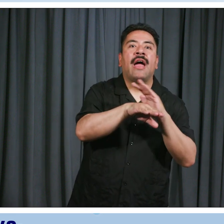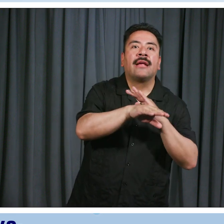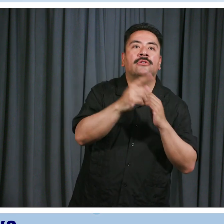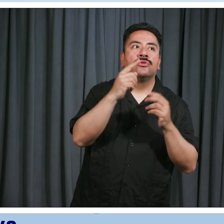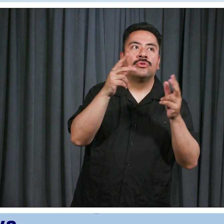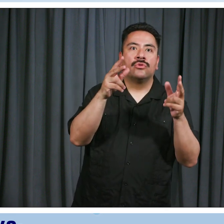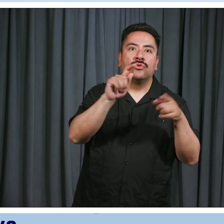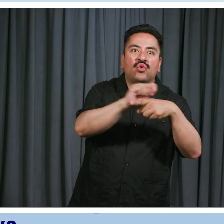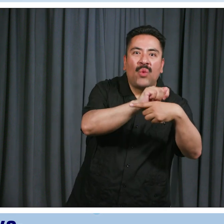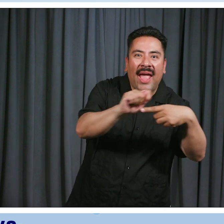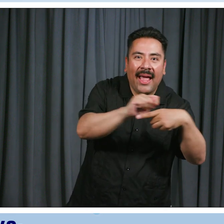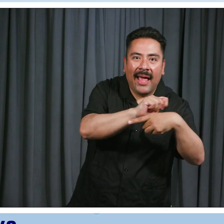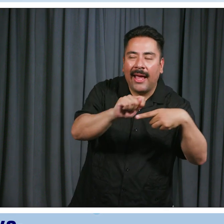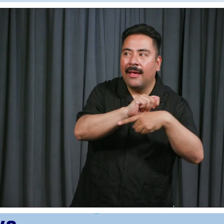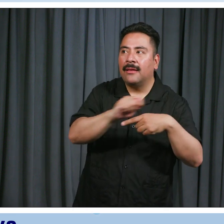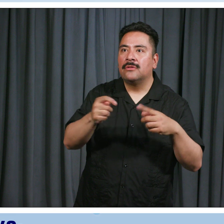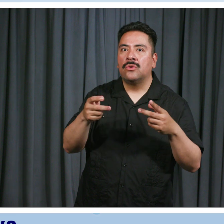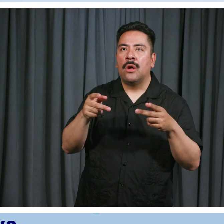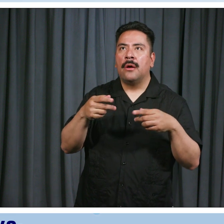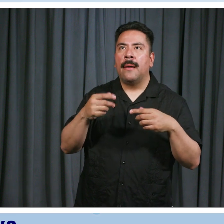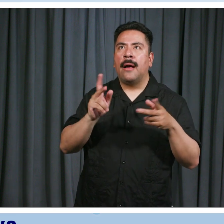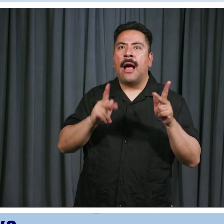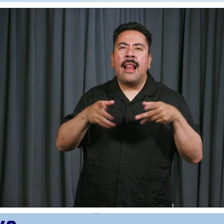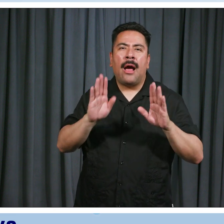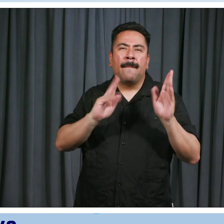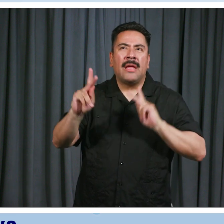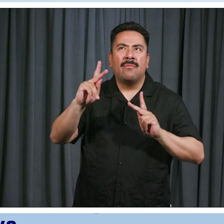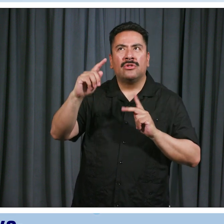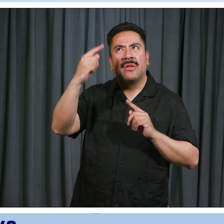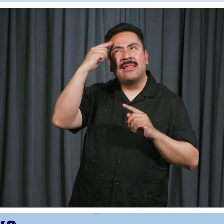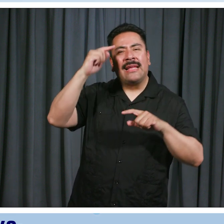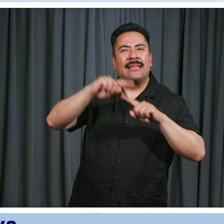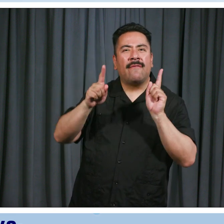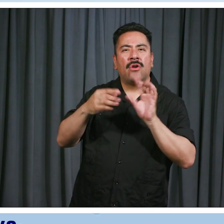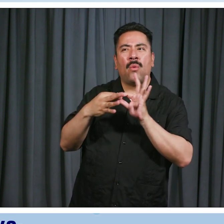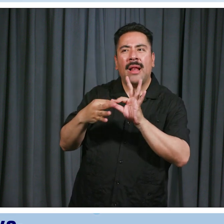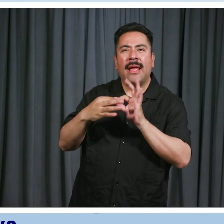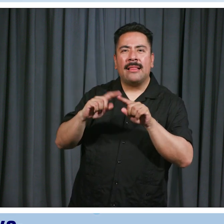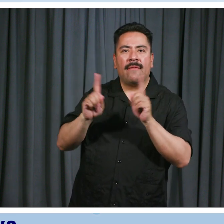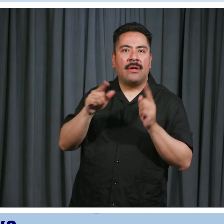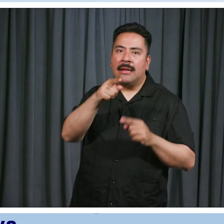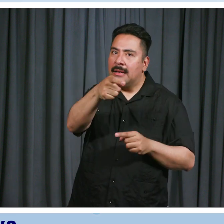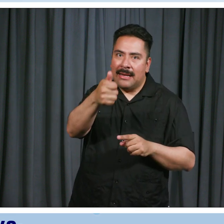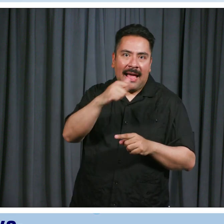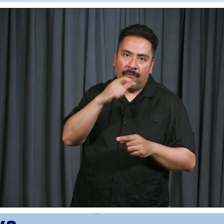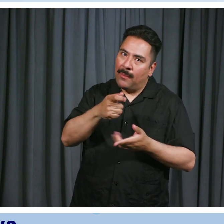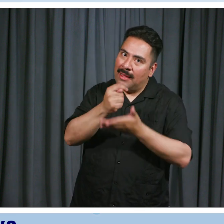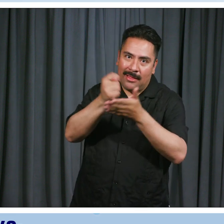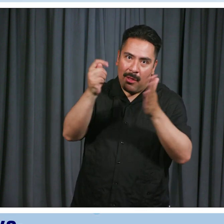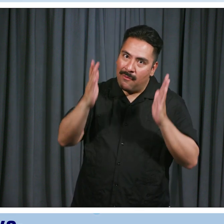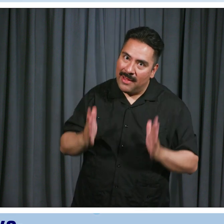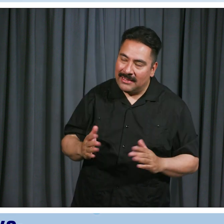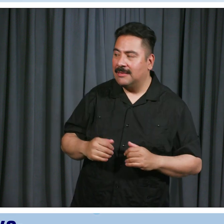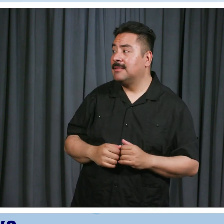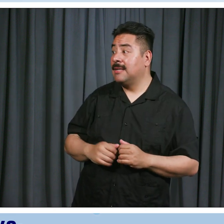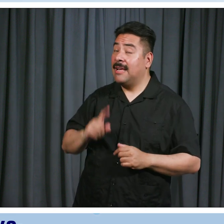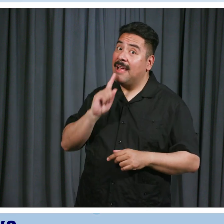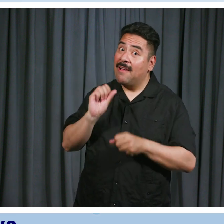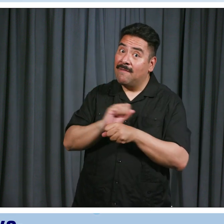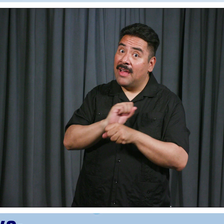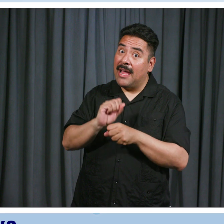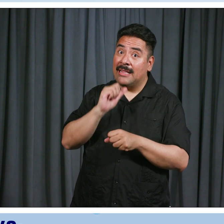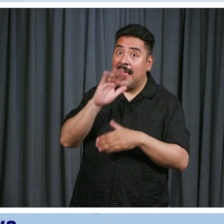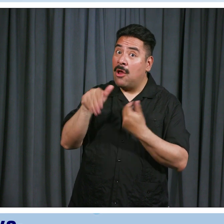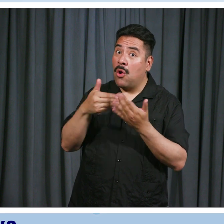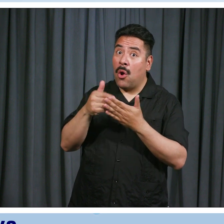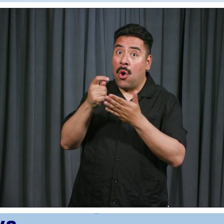training to allow people to maybe think different or relate differently. You don't have to be a therapist. In fact, not all